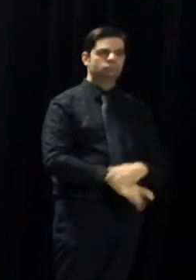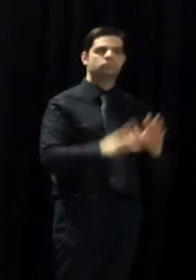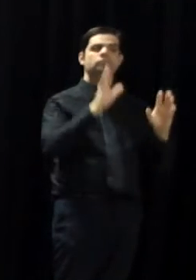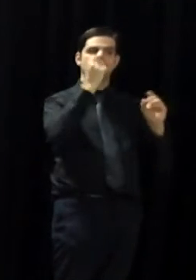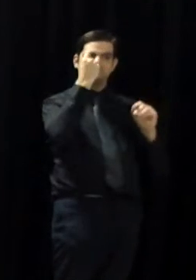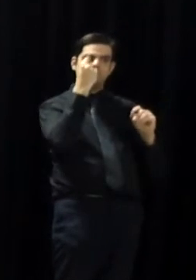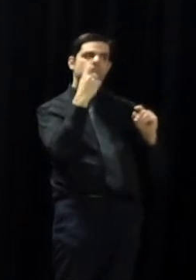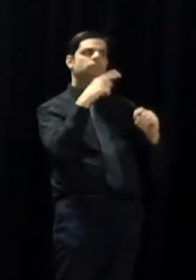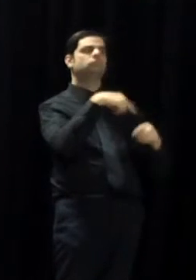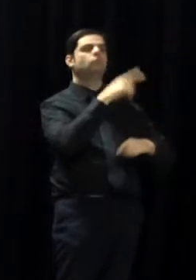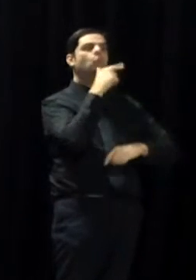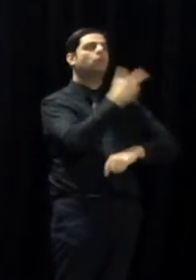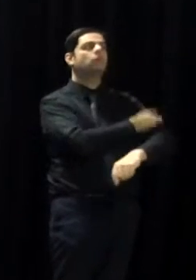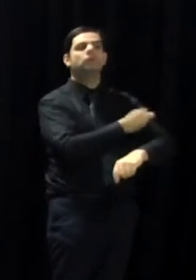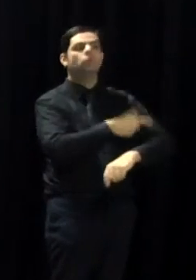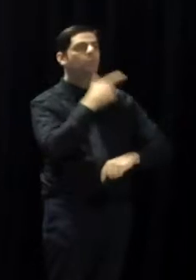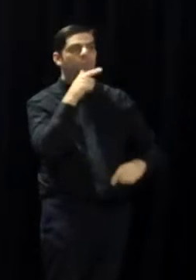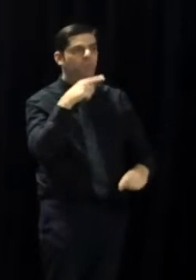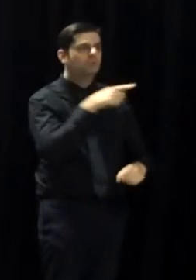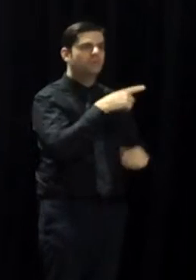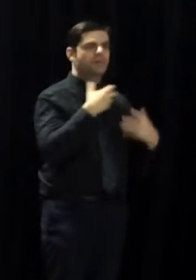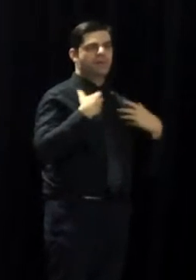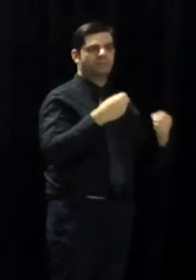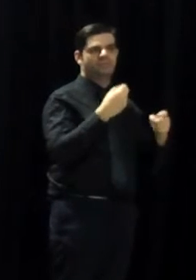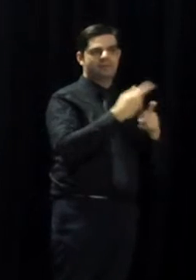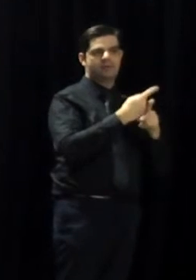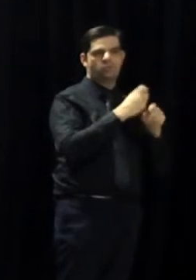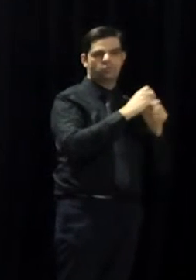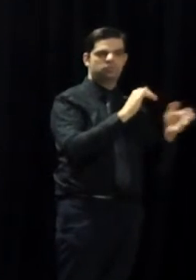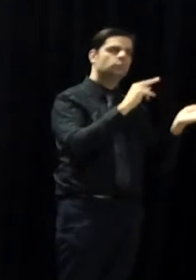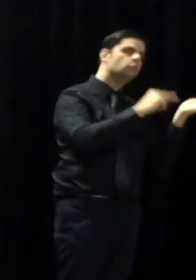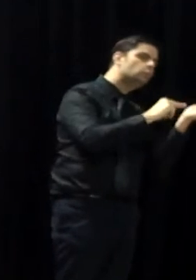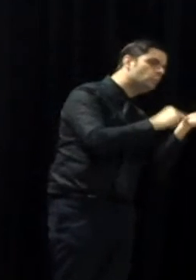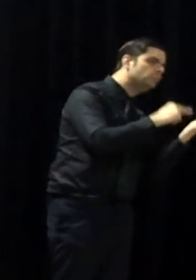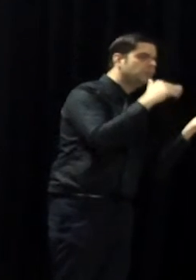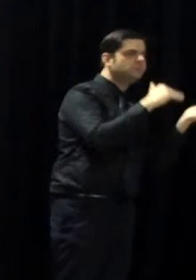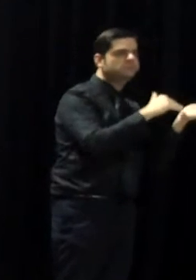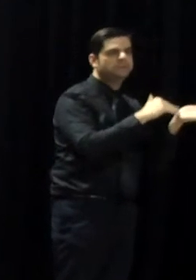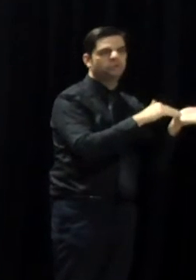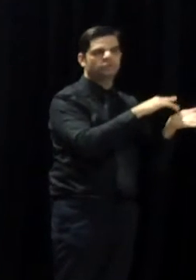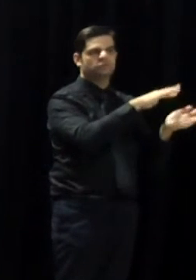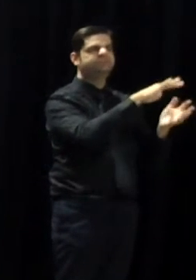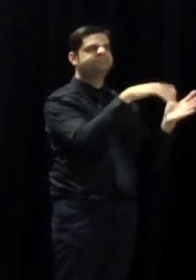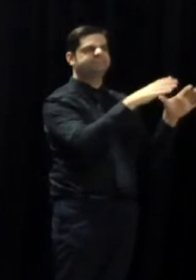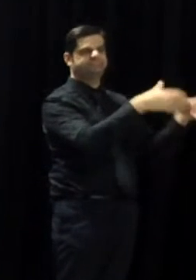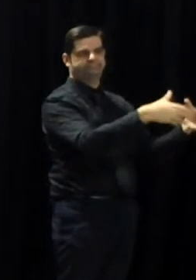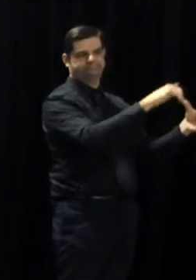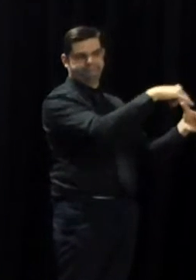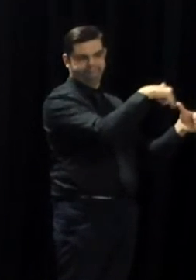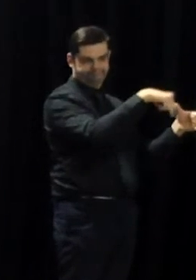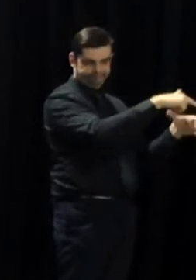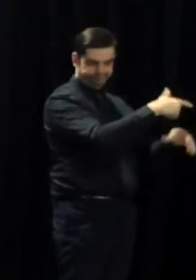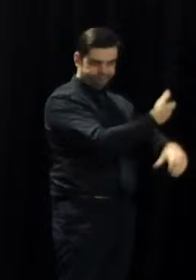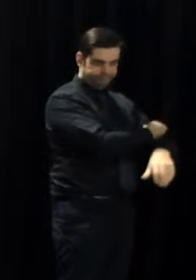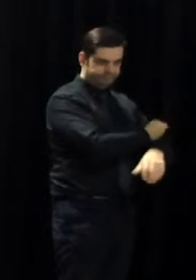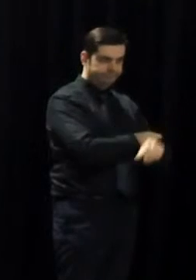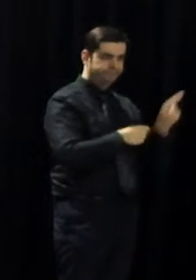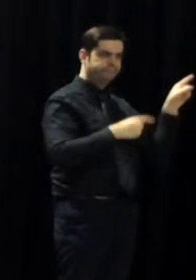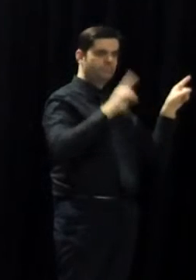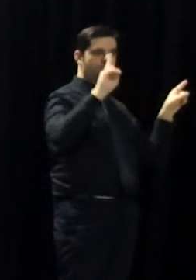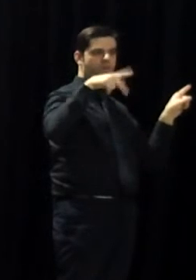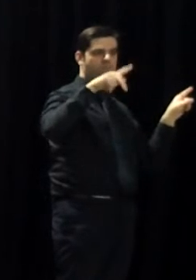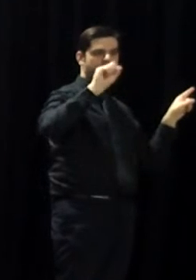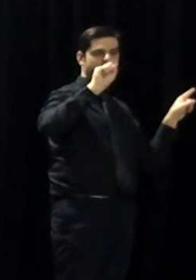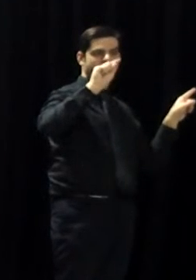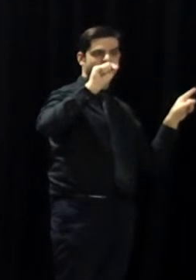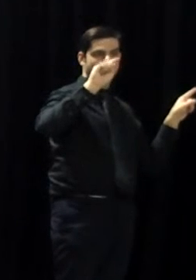other hospitals about getting them doses. Hopefully after the Moderna vaccine